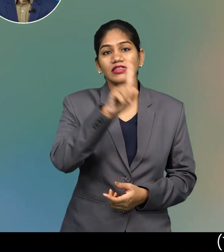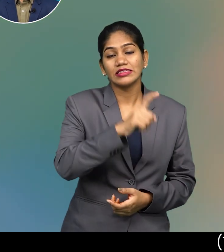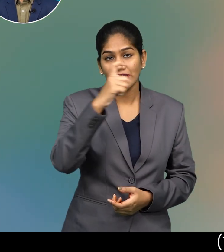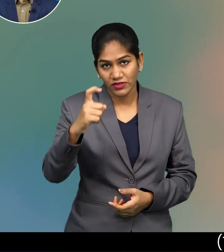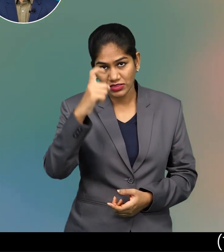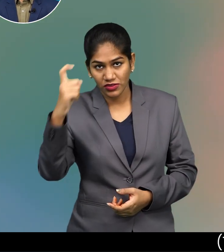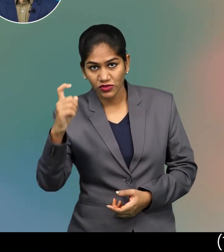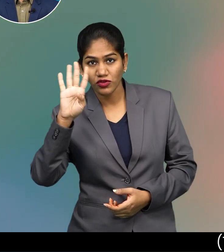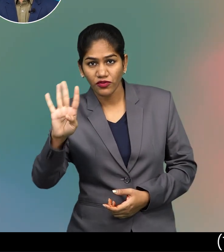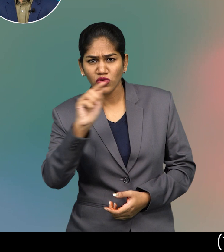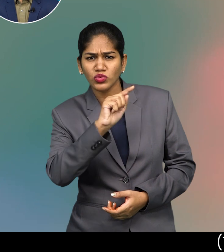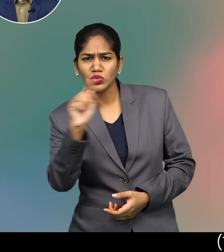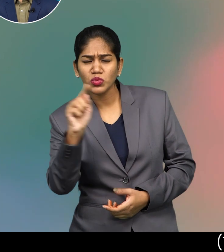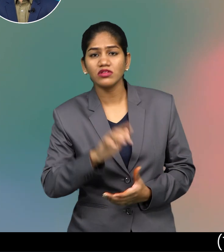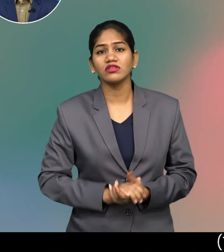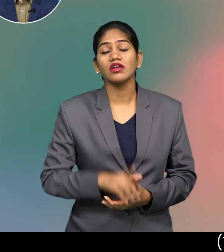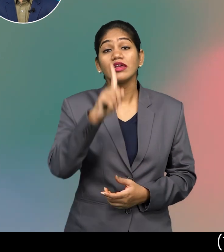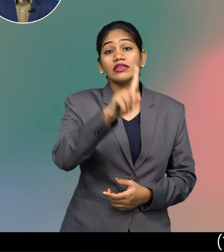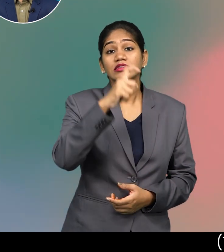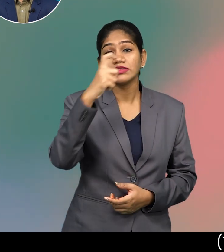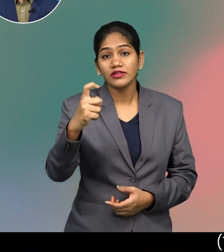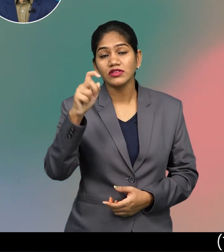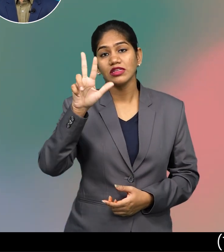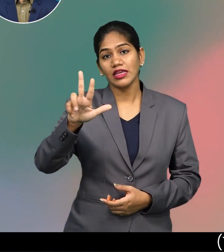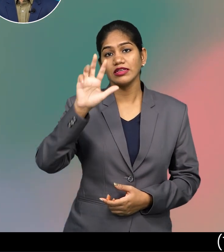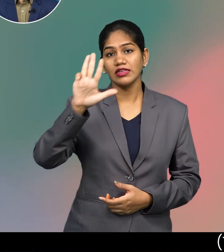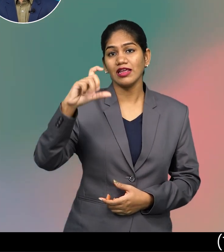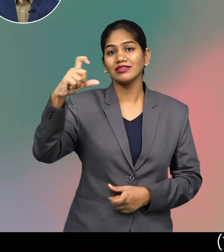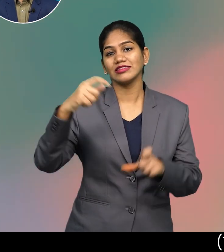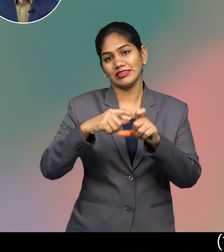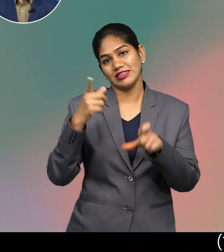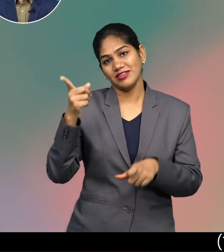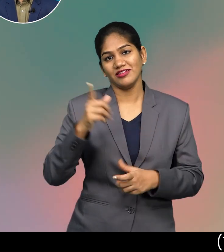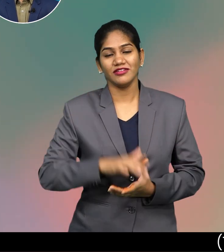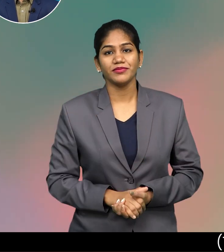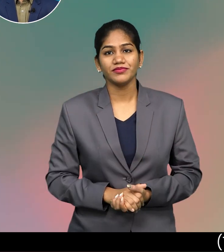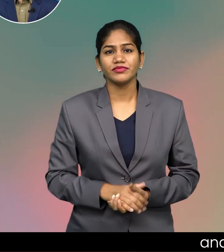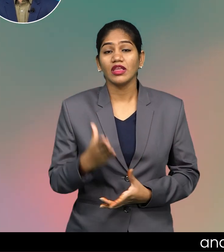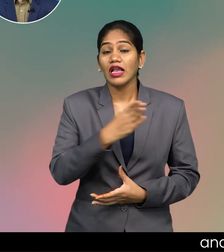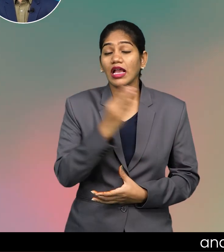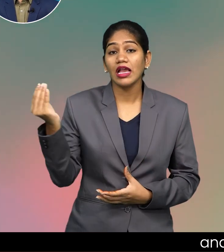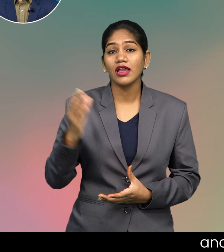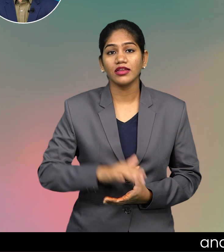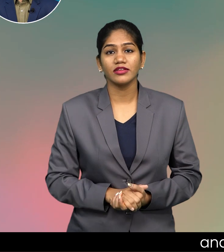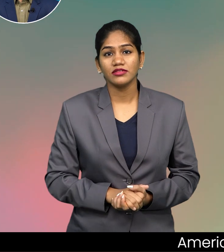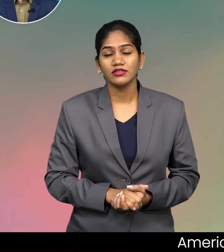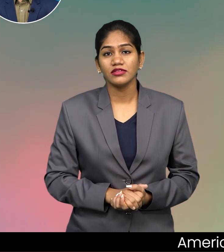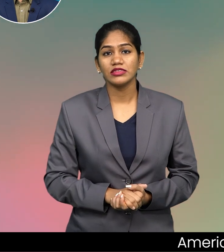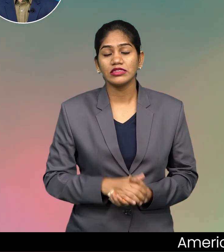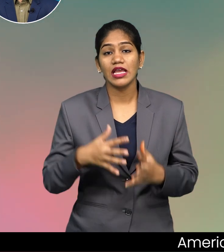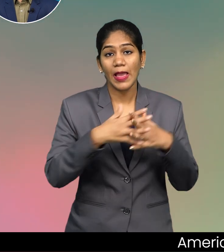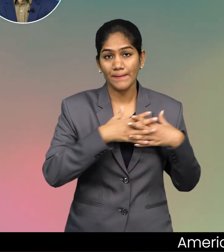1774 to 1789 CE, and